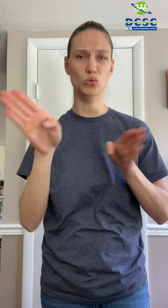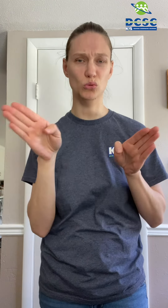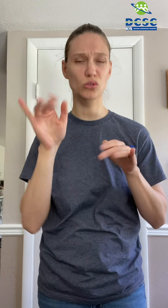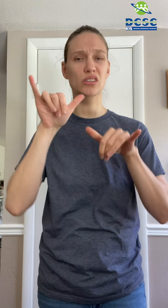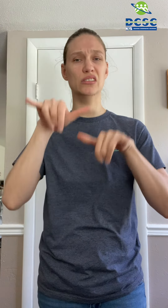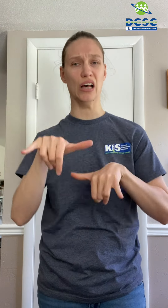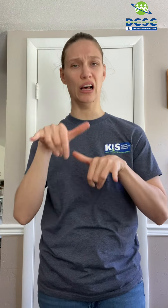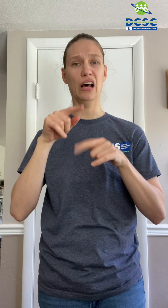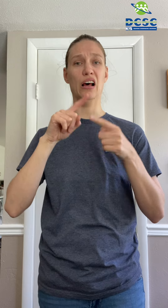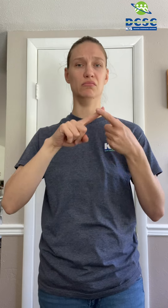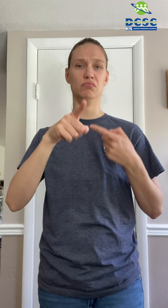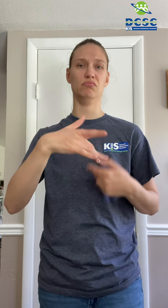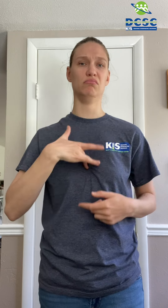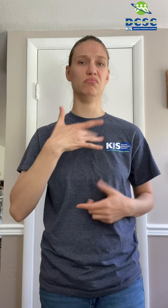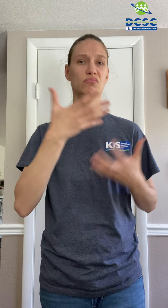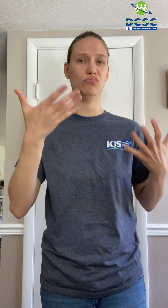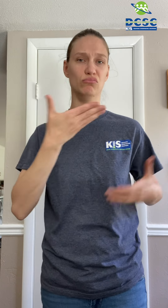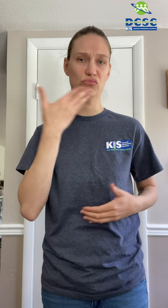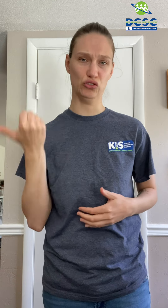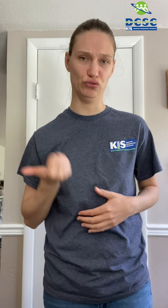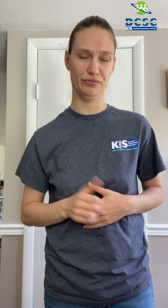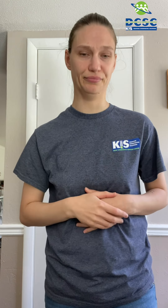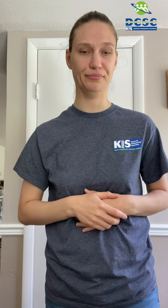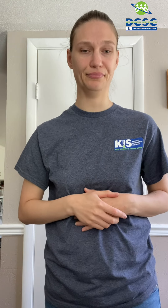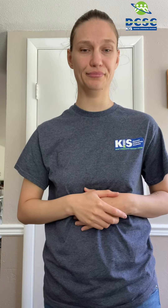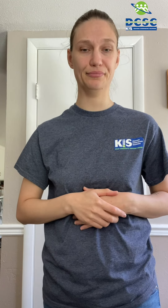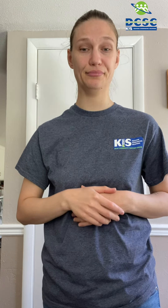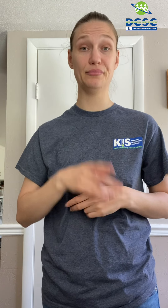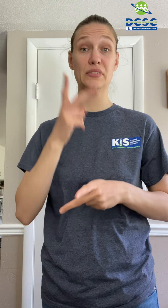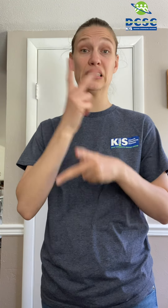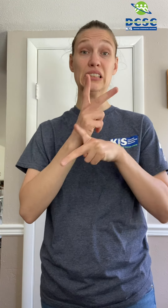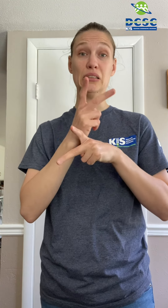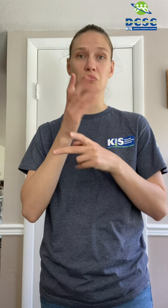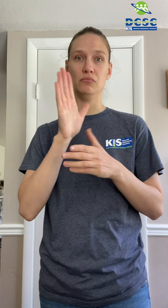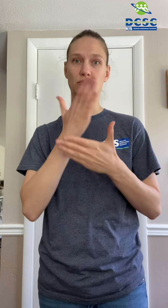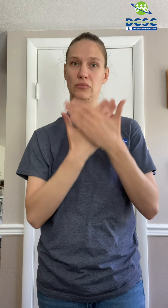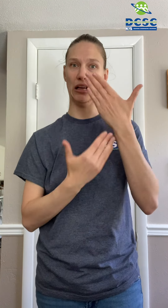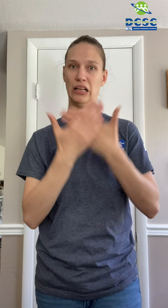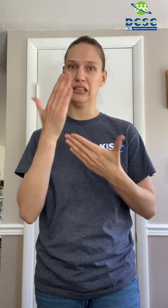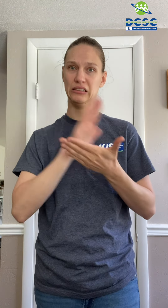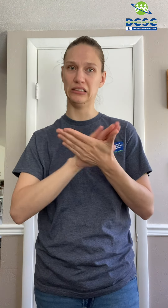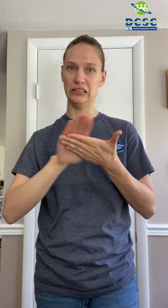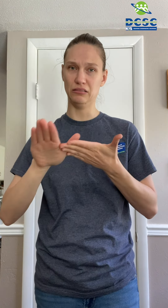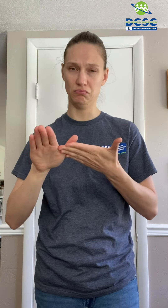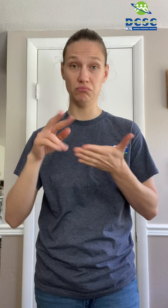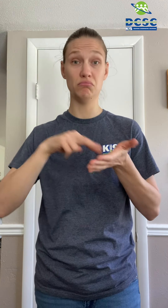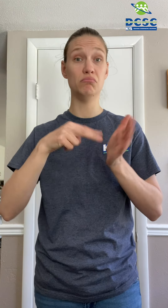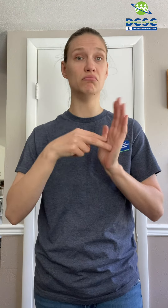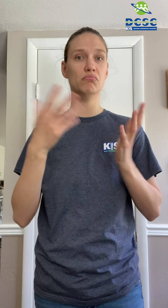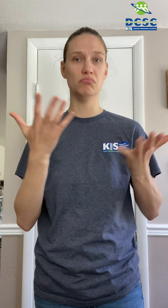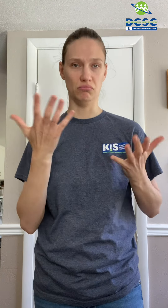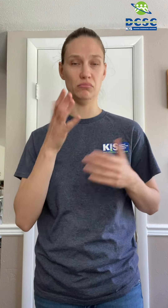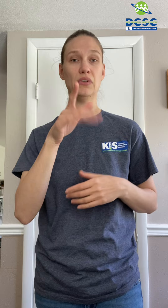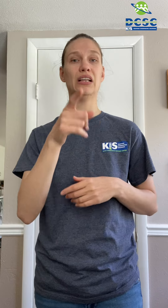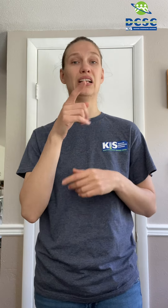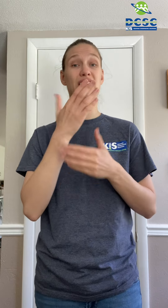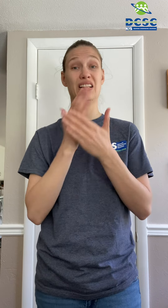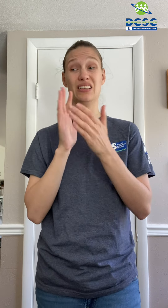well, possibly sick with COVID, it's best to go to your room for a few days until you feel better. Number four is keep clean.